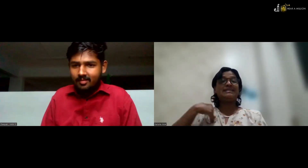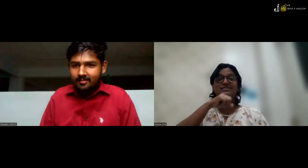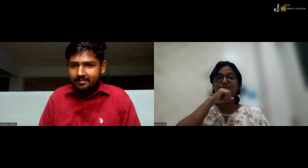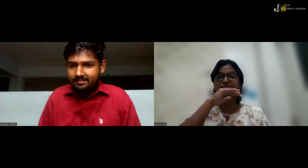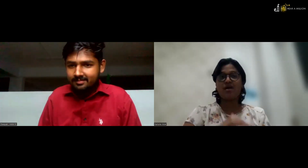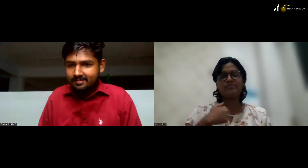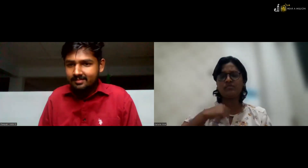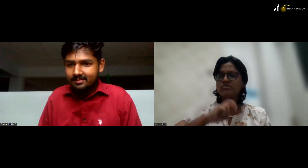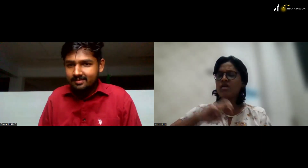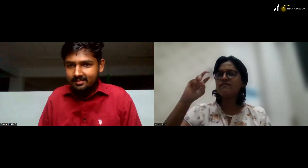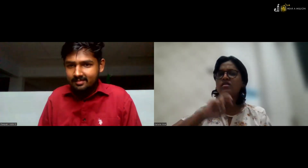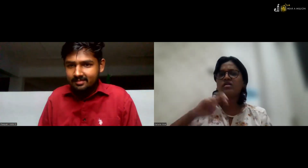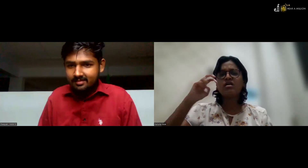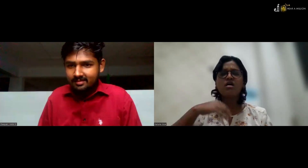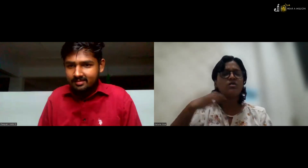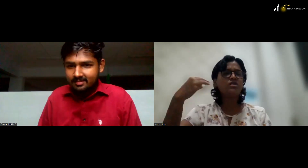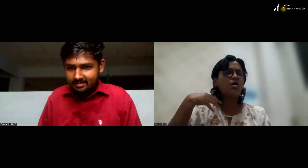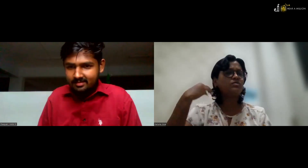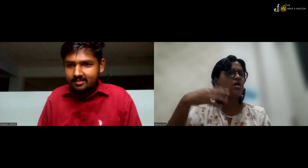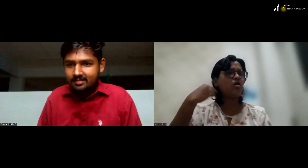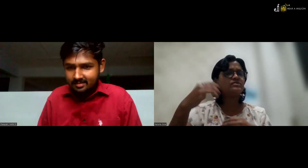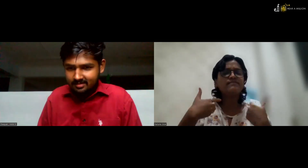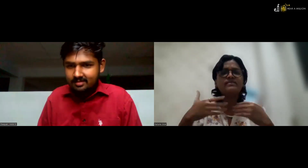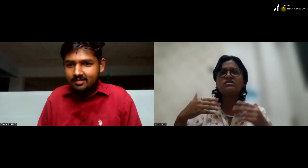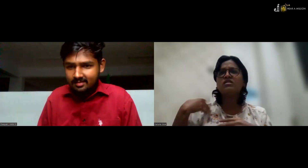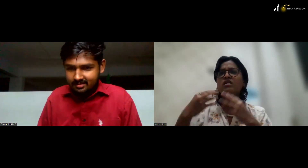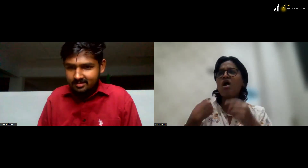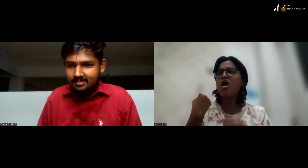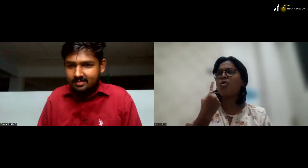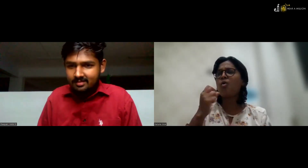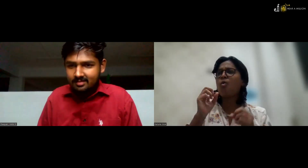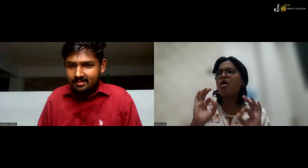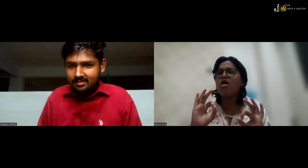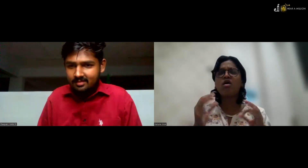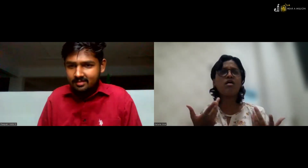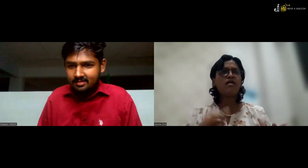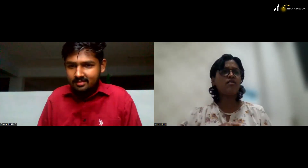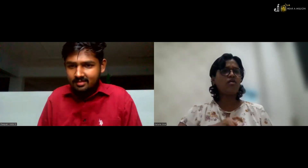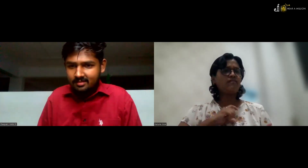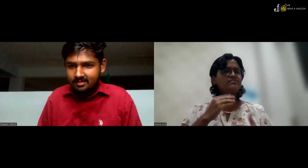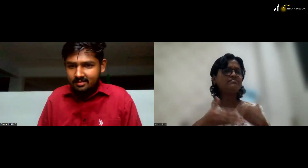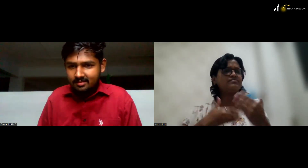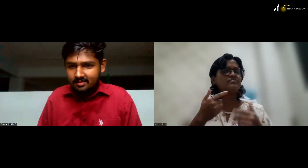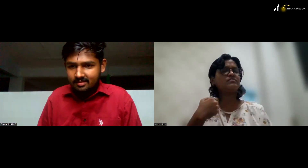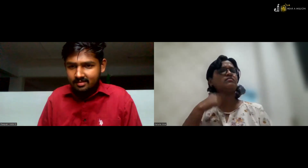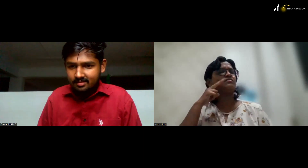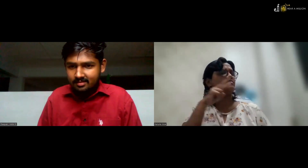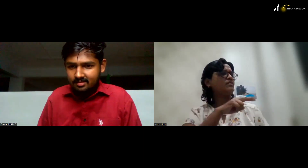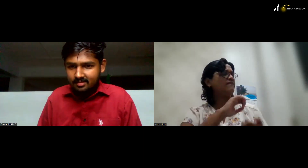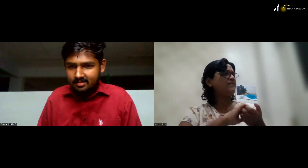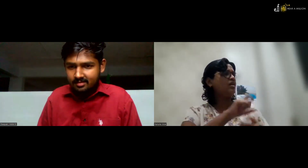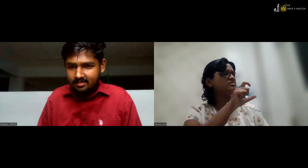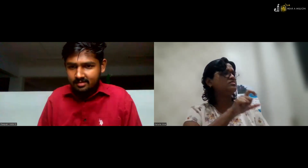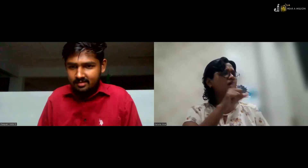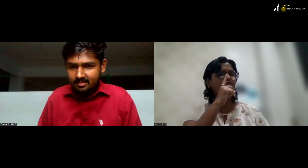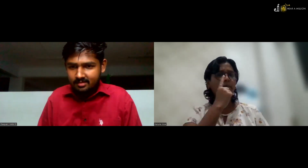you? So when I was young, I traveled at the other places. I thought that yeah, I can